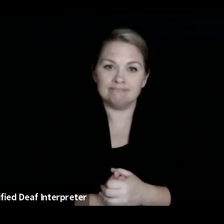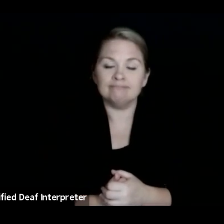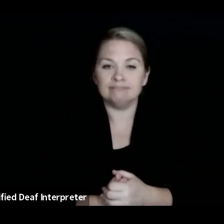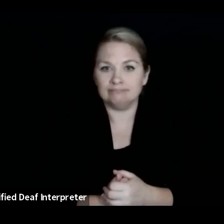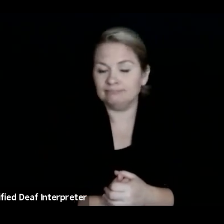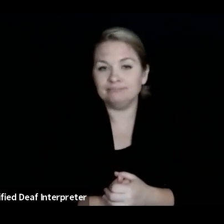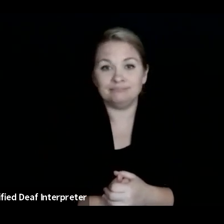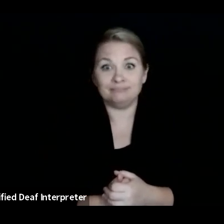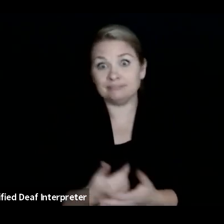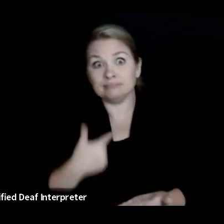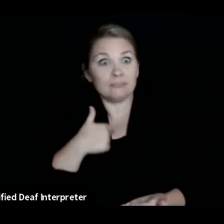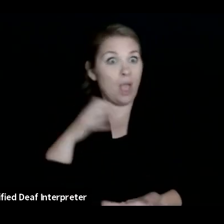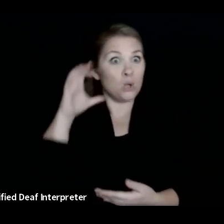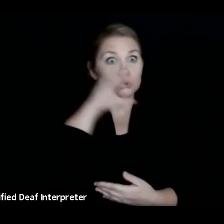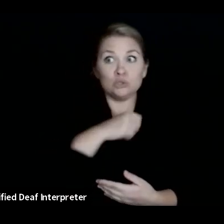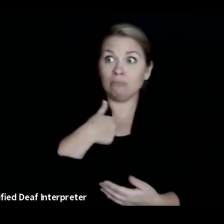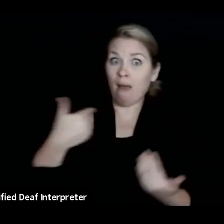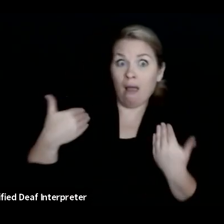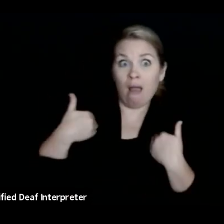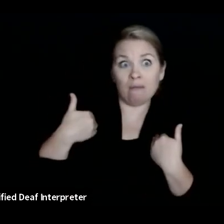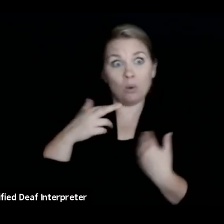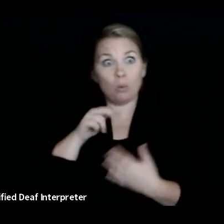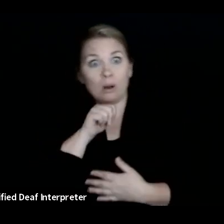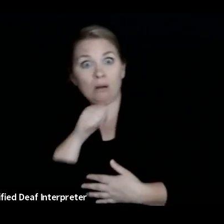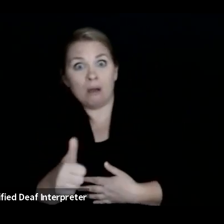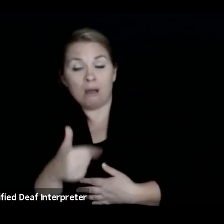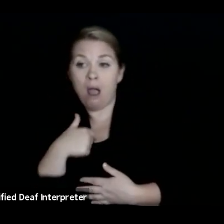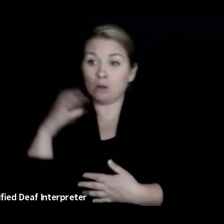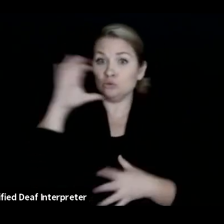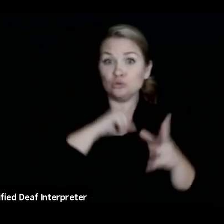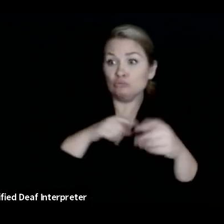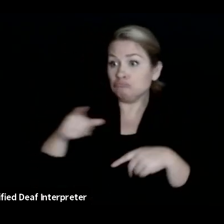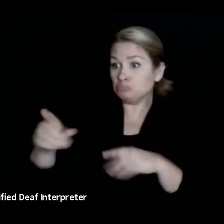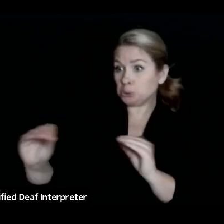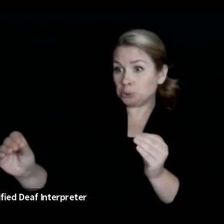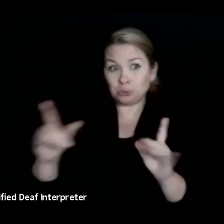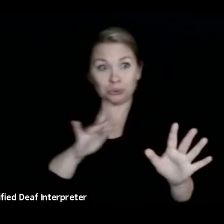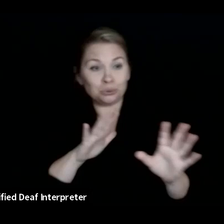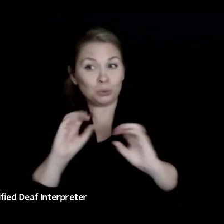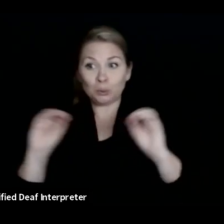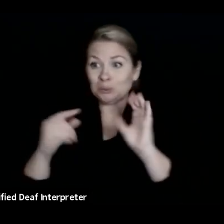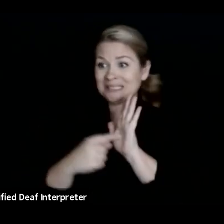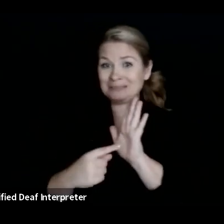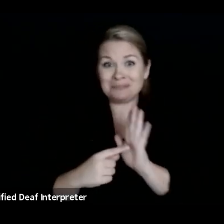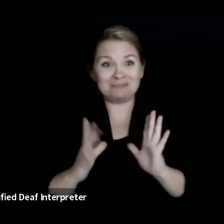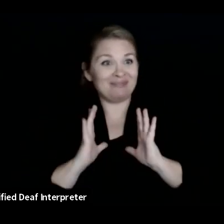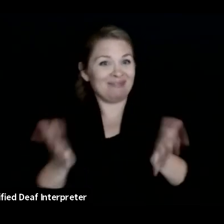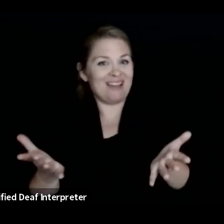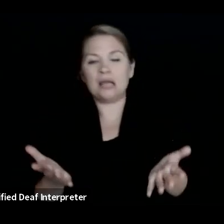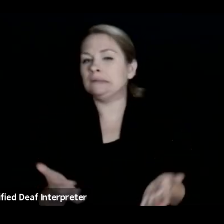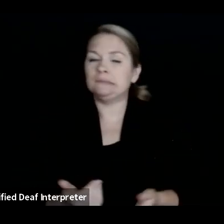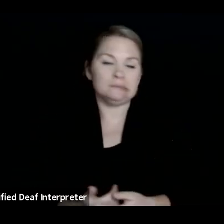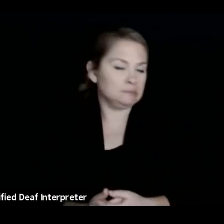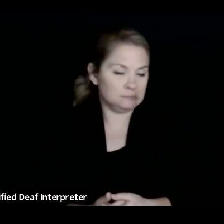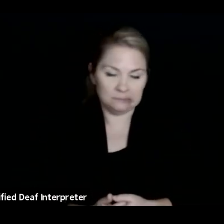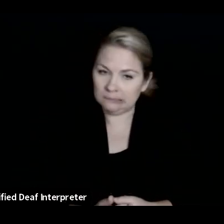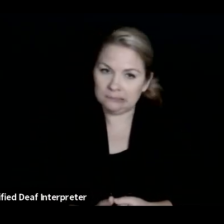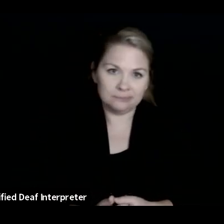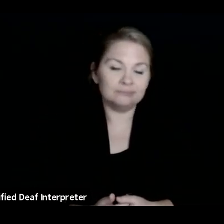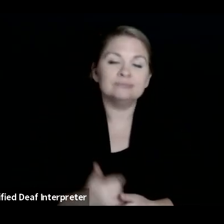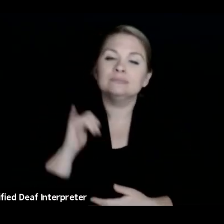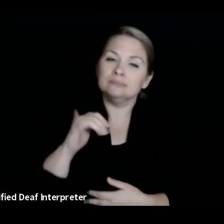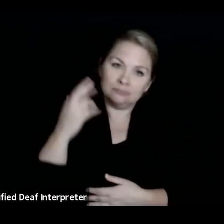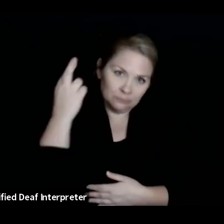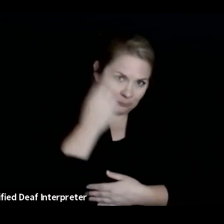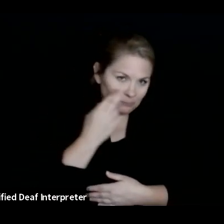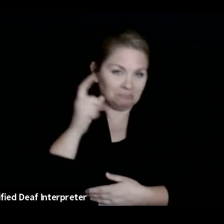why it's really important to follow social distancing guidelines, as well as to wear a mask for source control.